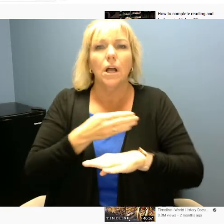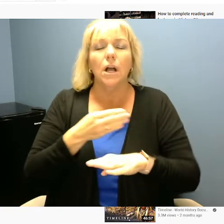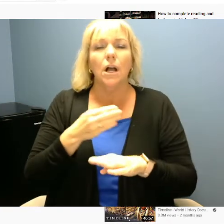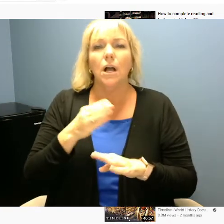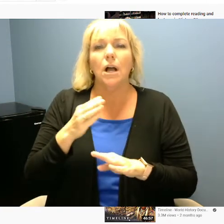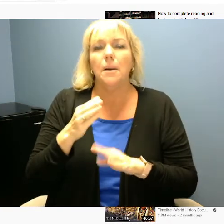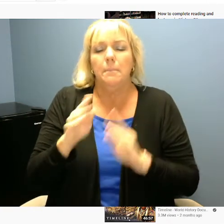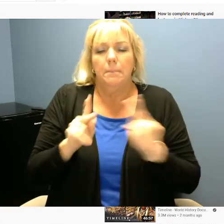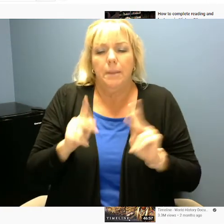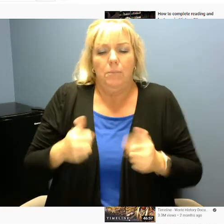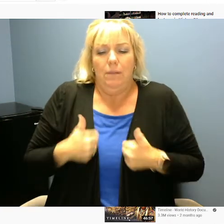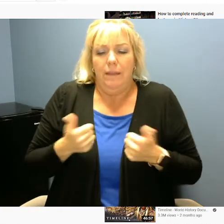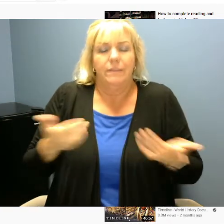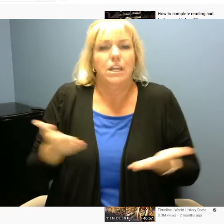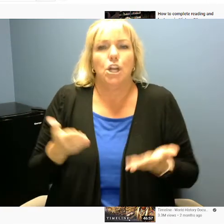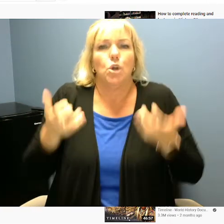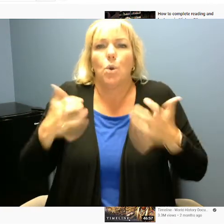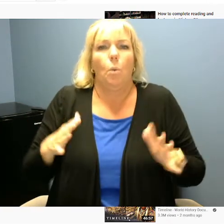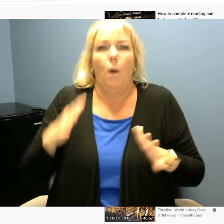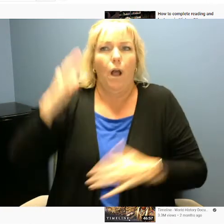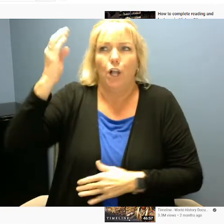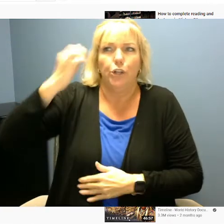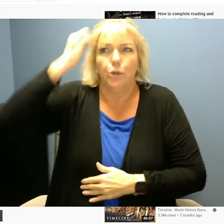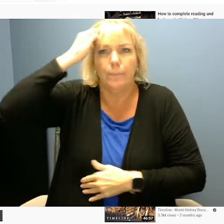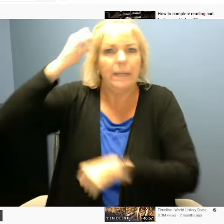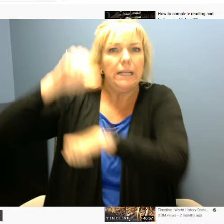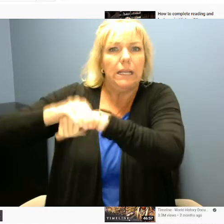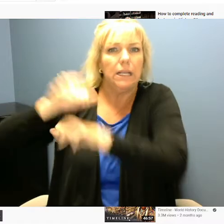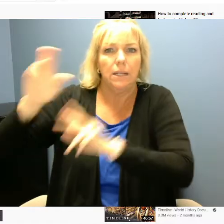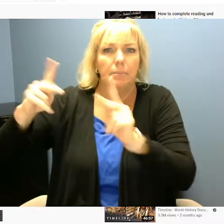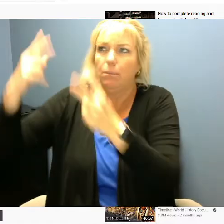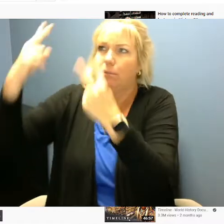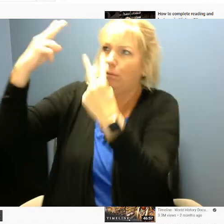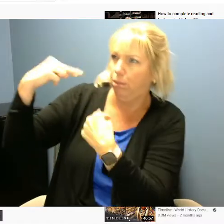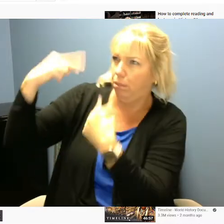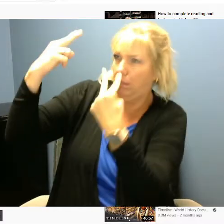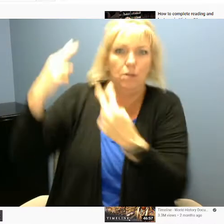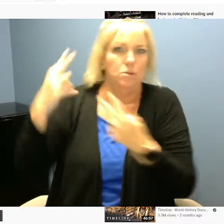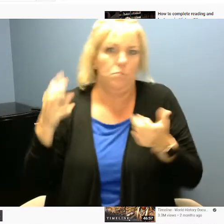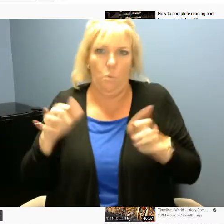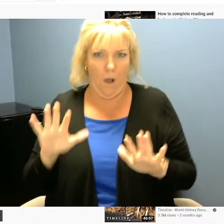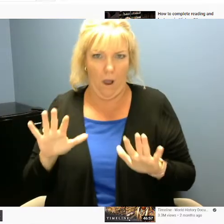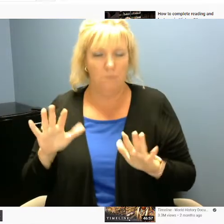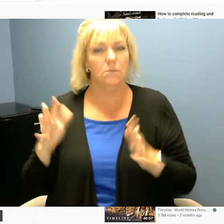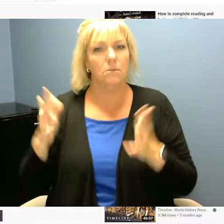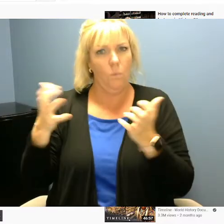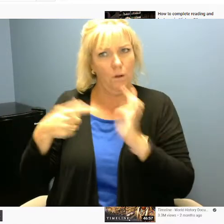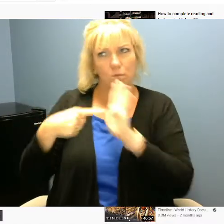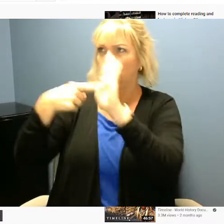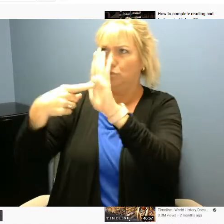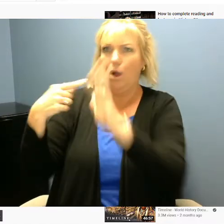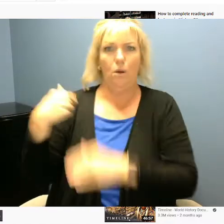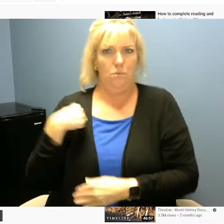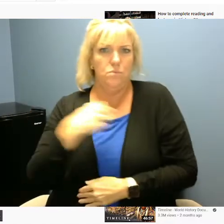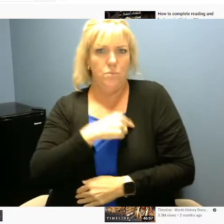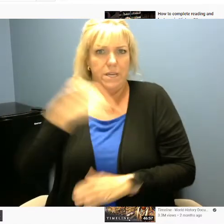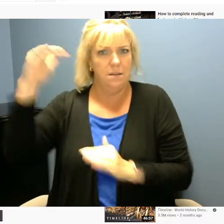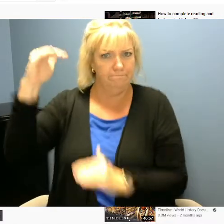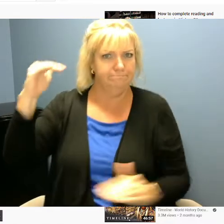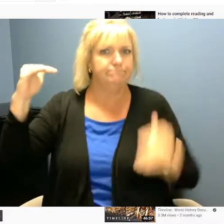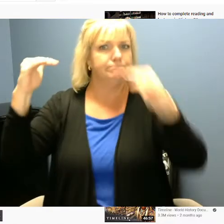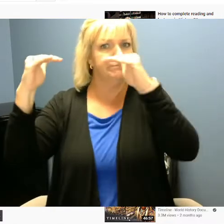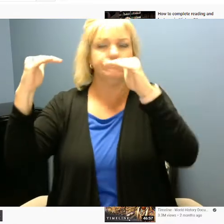these backwoods farmers. We are just as sophisticated and advanced as